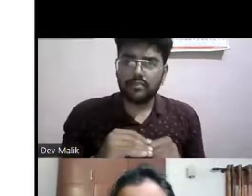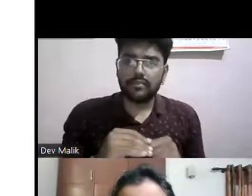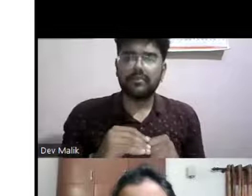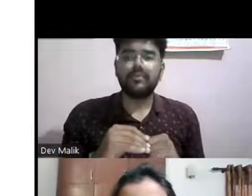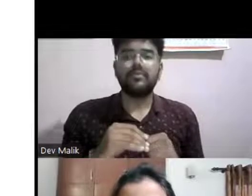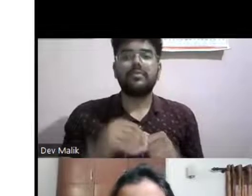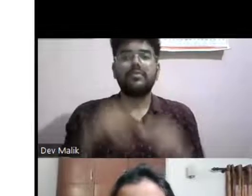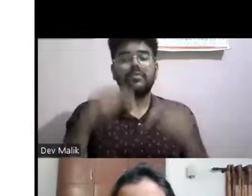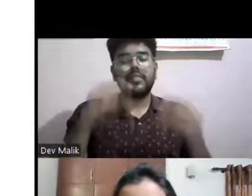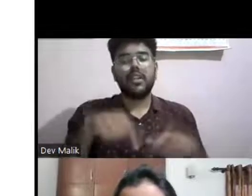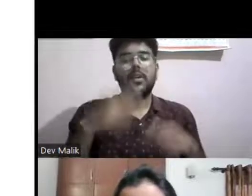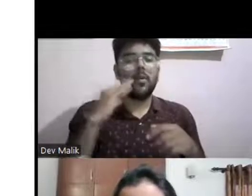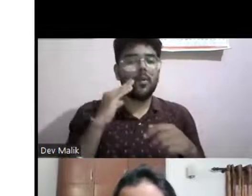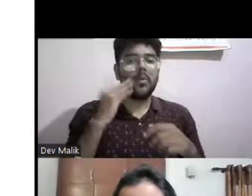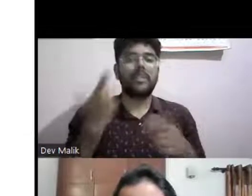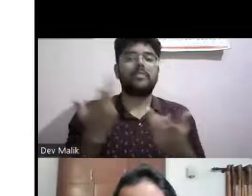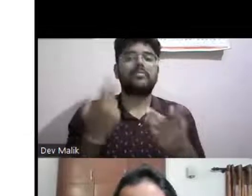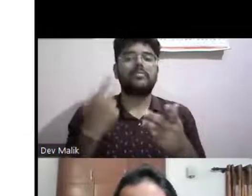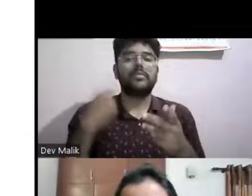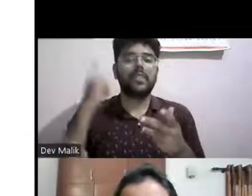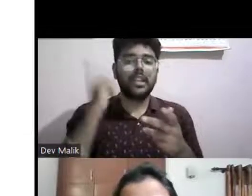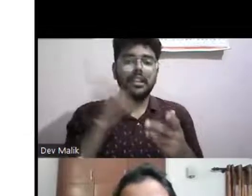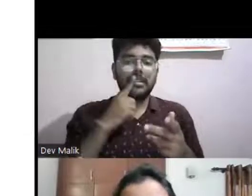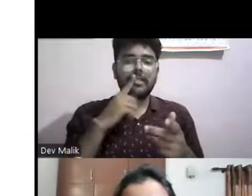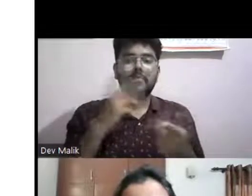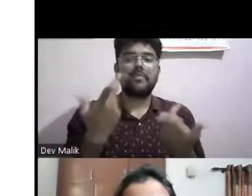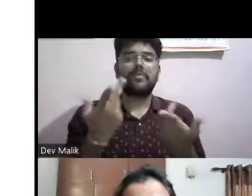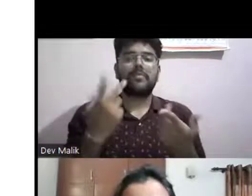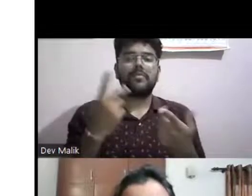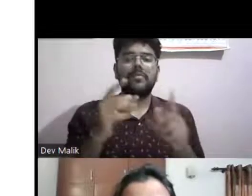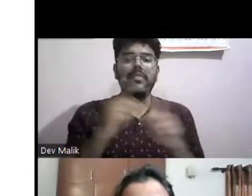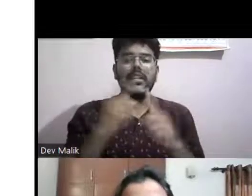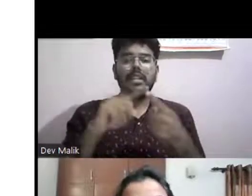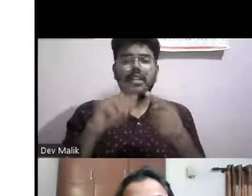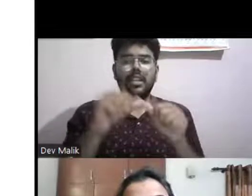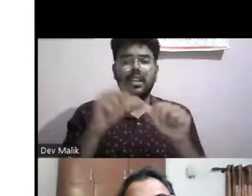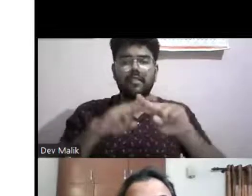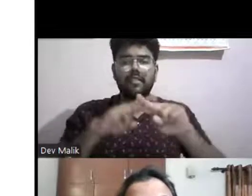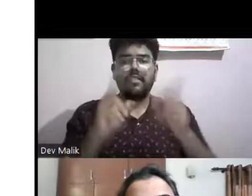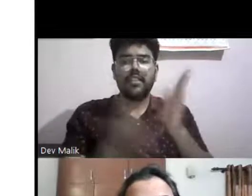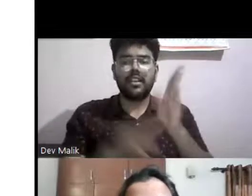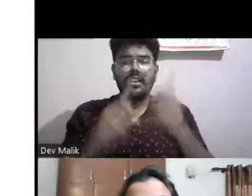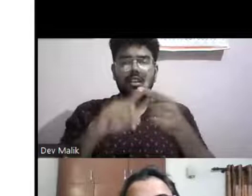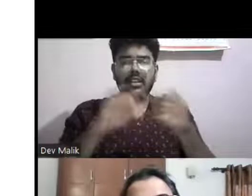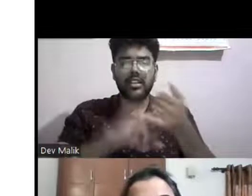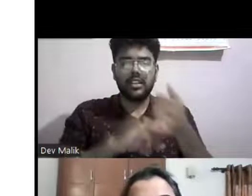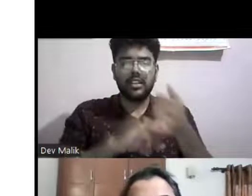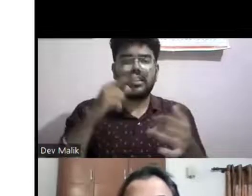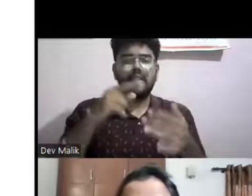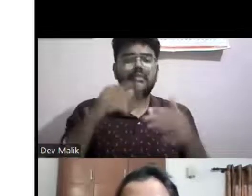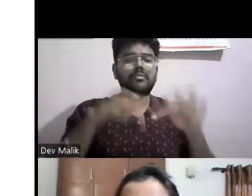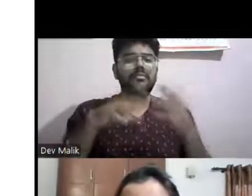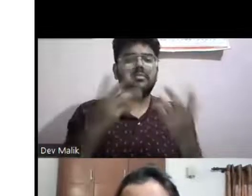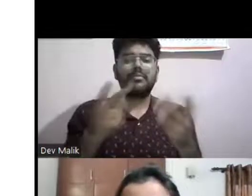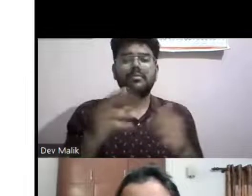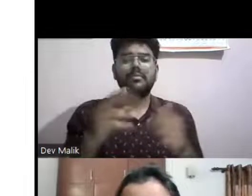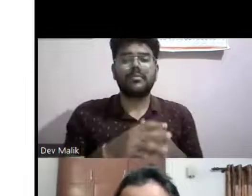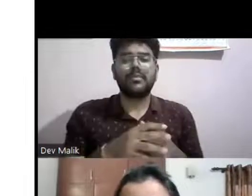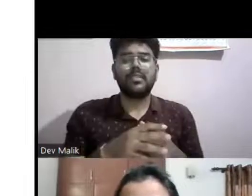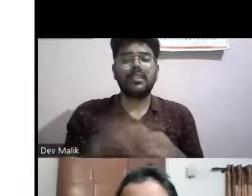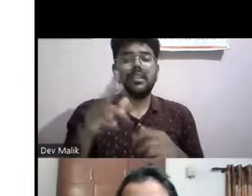Now, when we talk about deafness, deafness comes across as a subculture to the